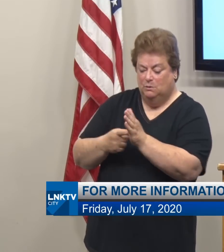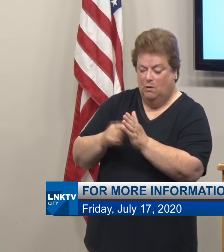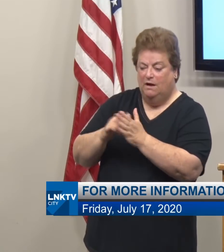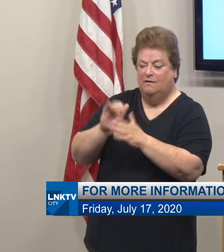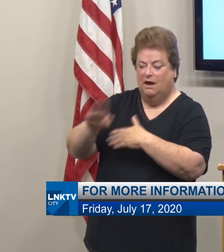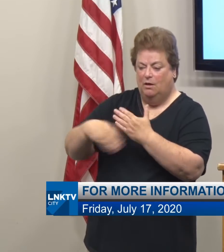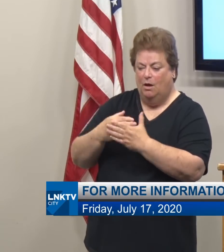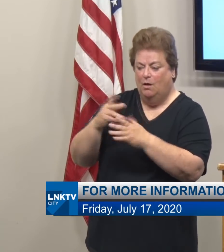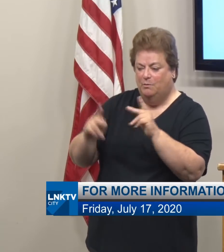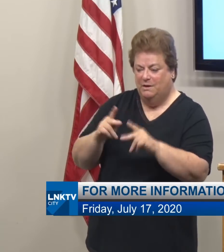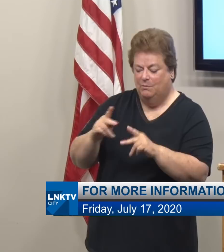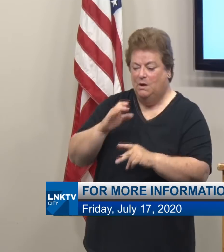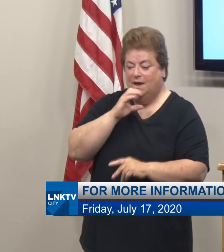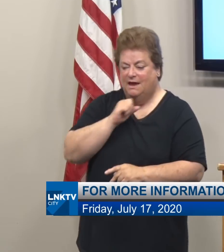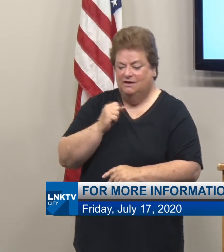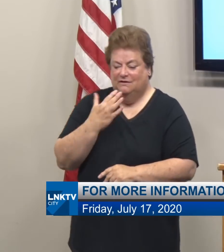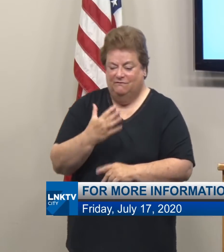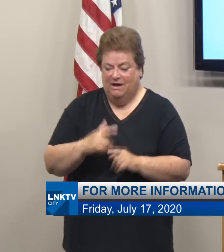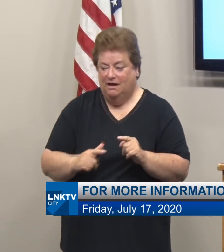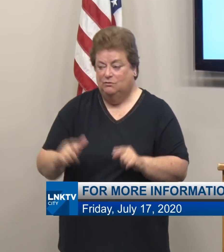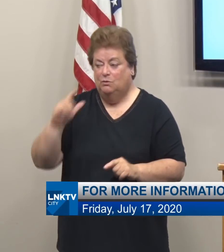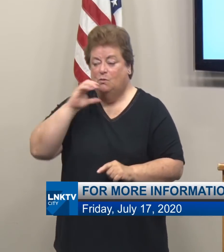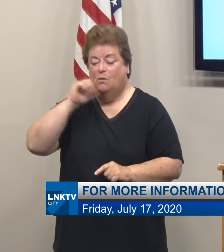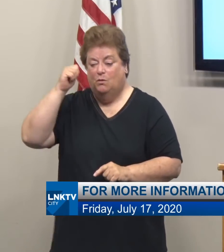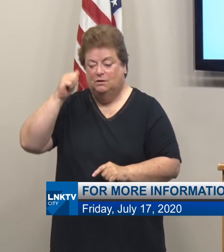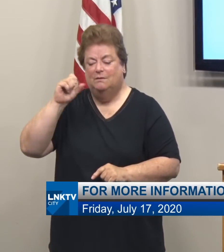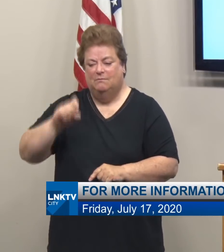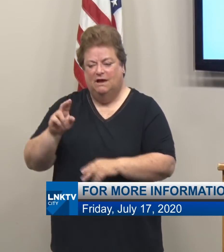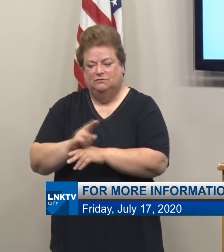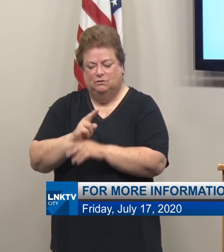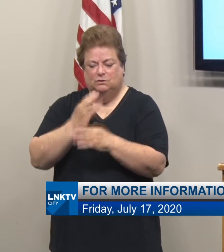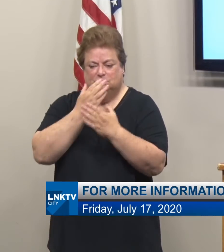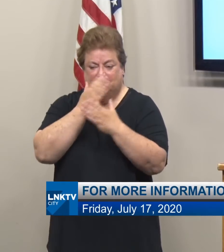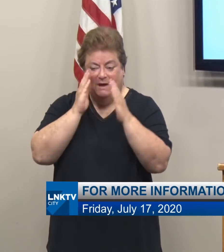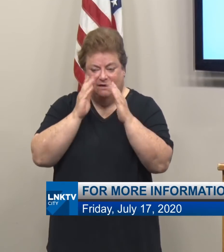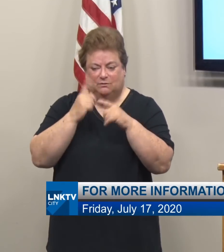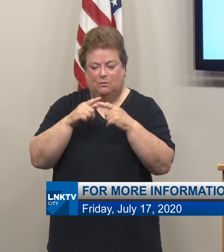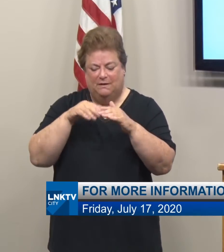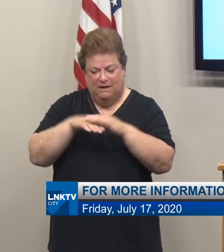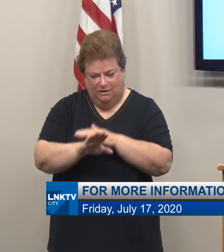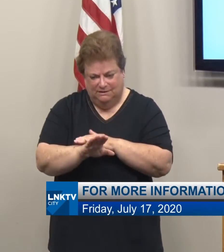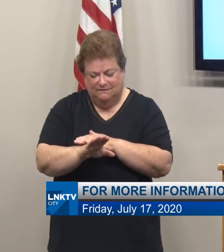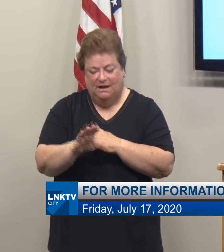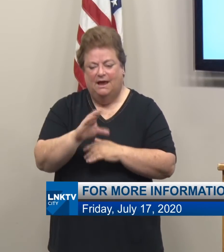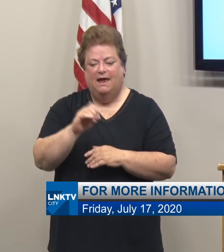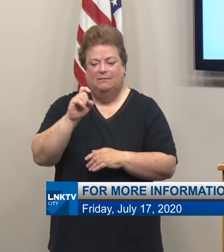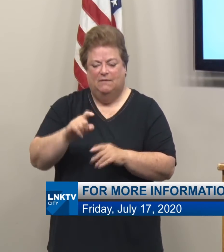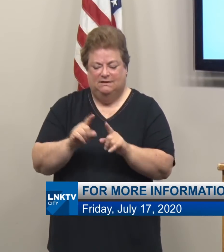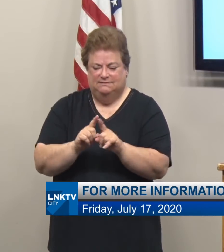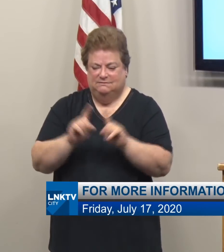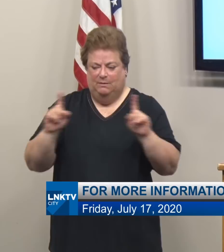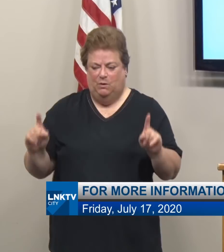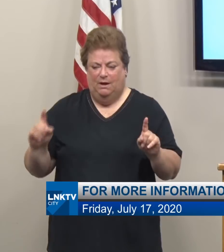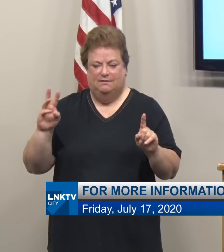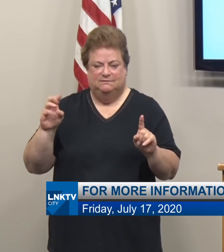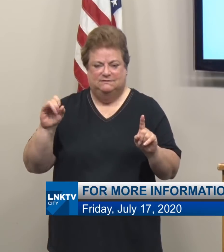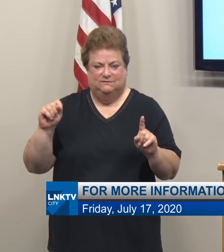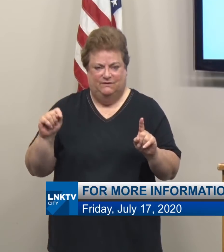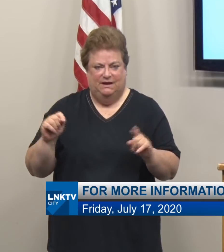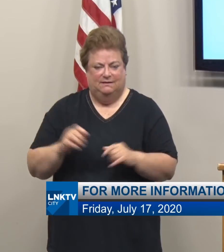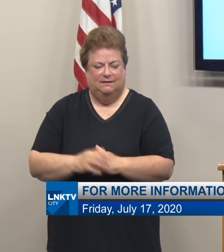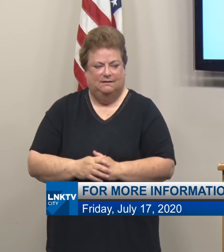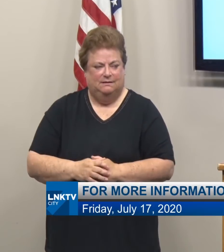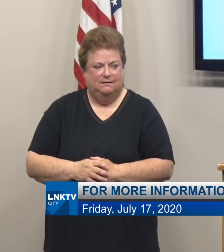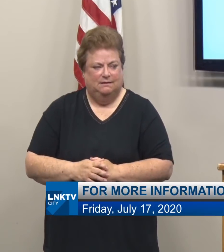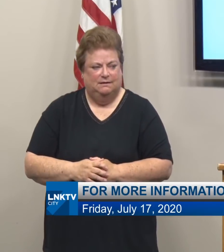individuals ages 5 and older to wear a mask while indoors, unless 6 feet of separation at all times can be achieved. There